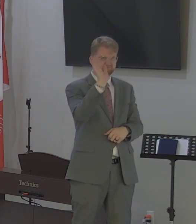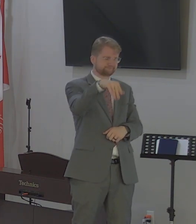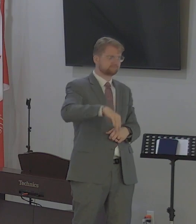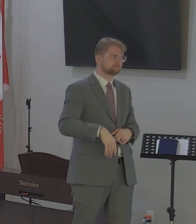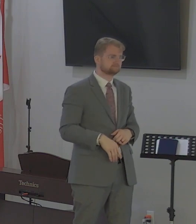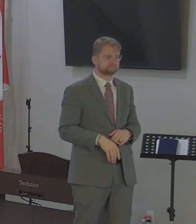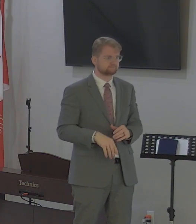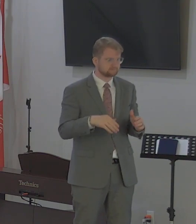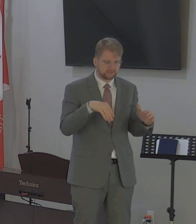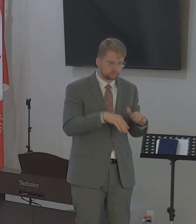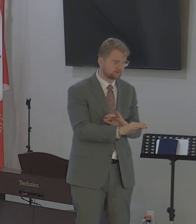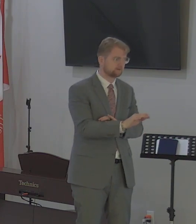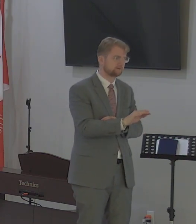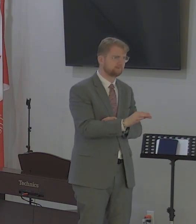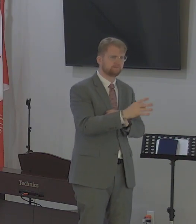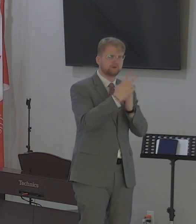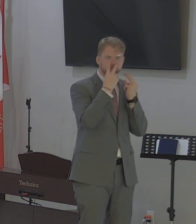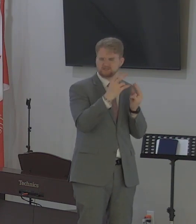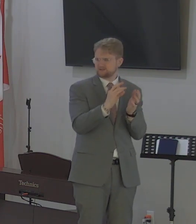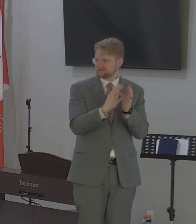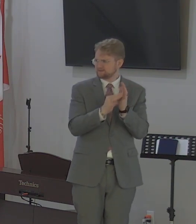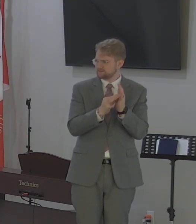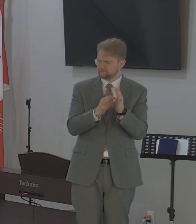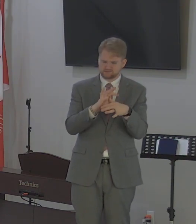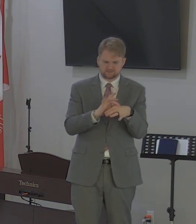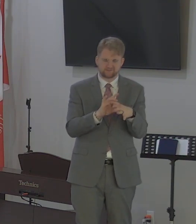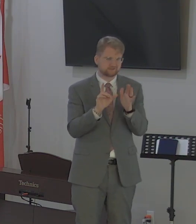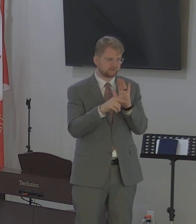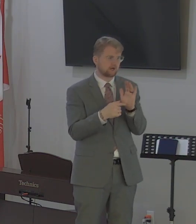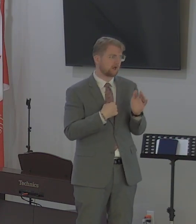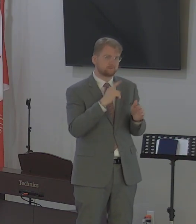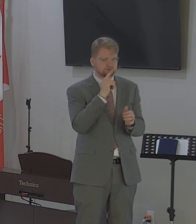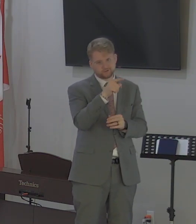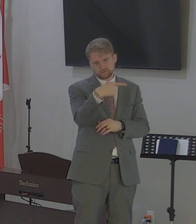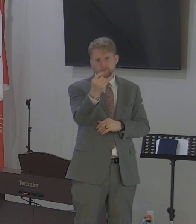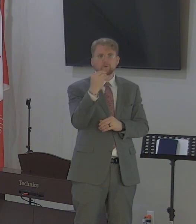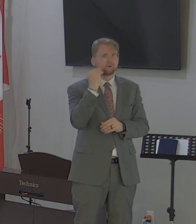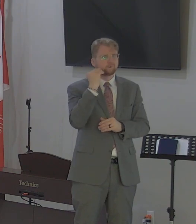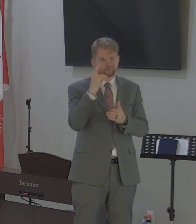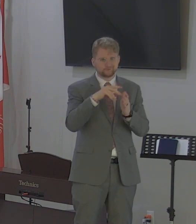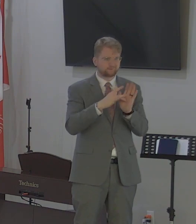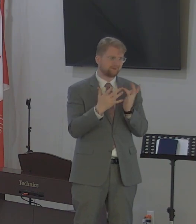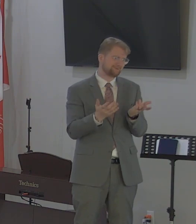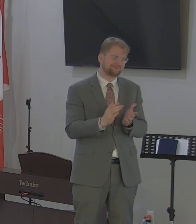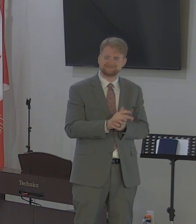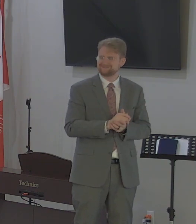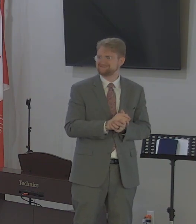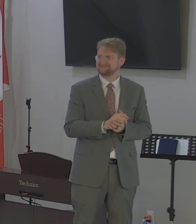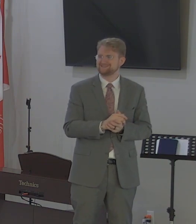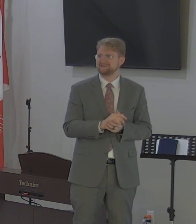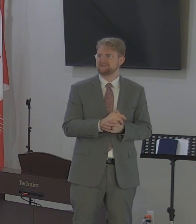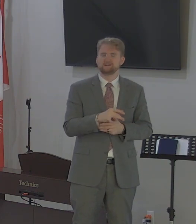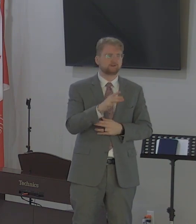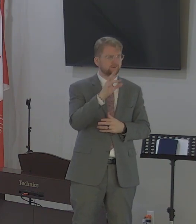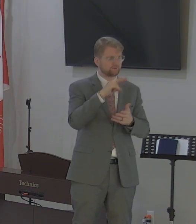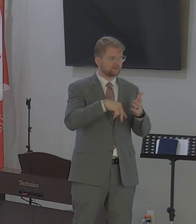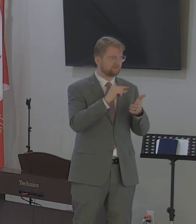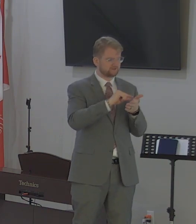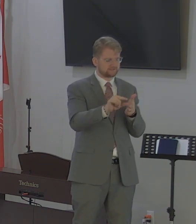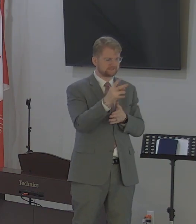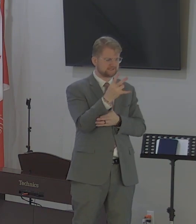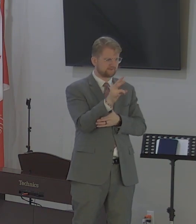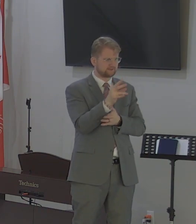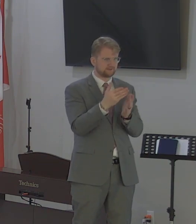You can see the fruits of the flesh later, because I'm sure you're going to go home and read your Bible, right? And you can read verses 17 through 21 and see the fruits of the